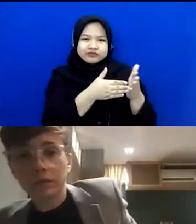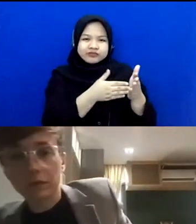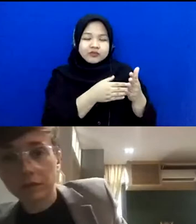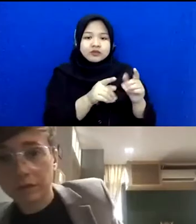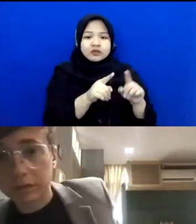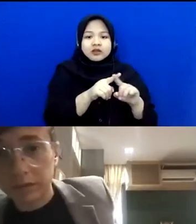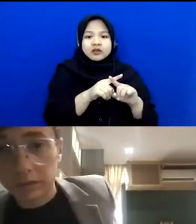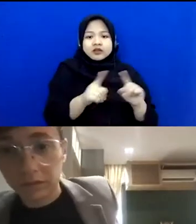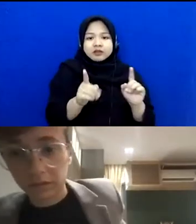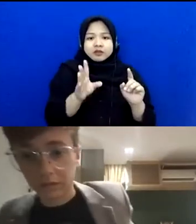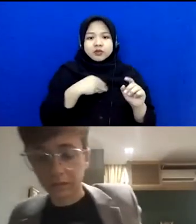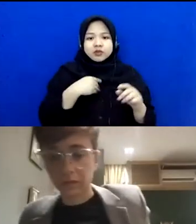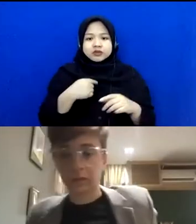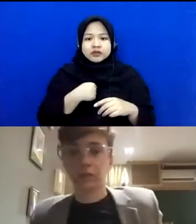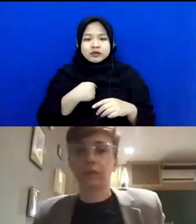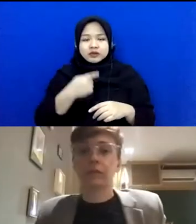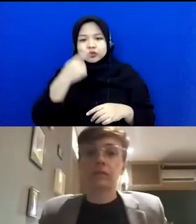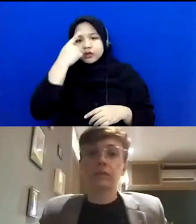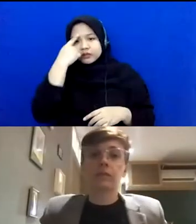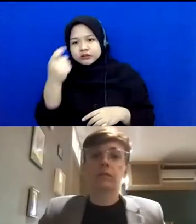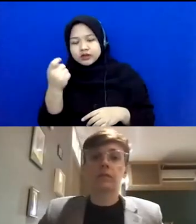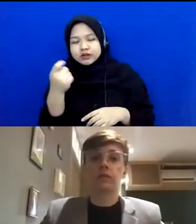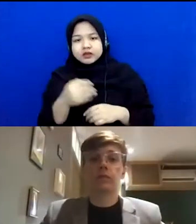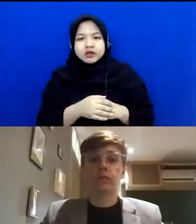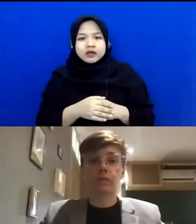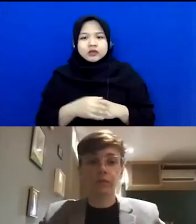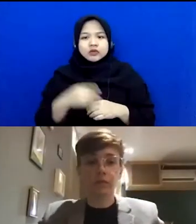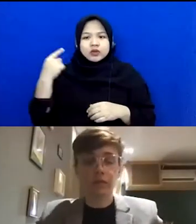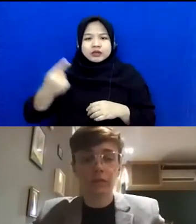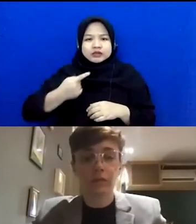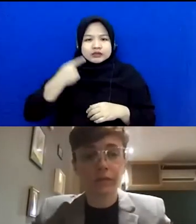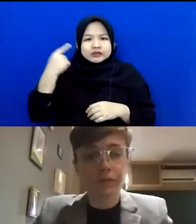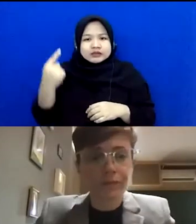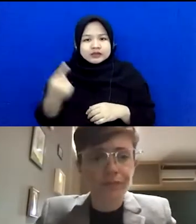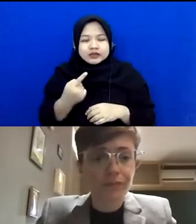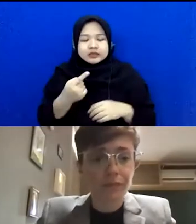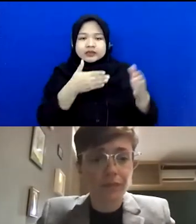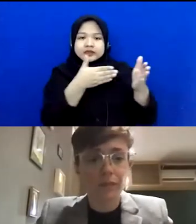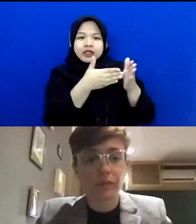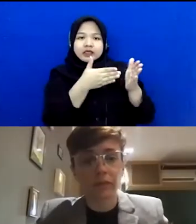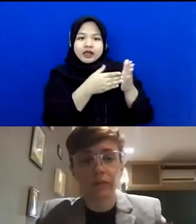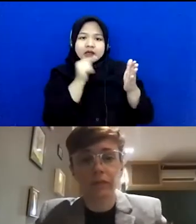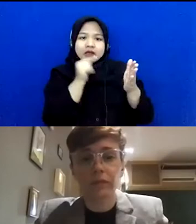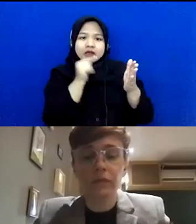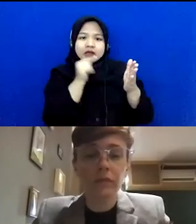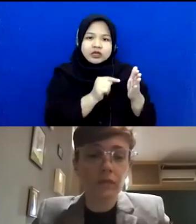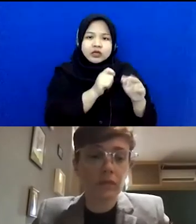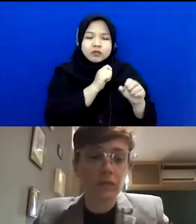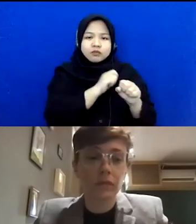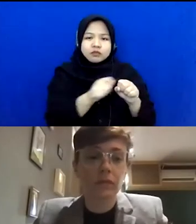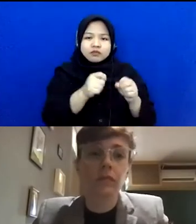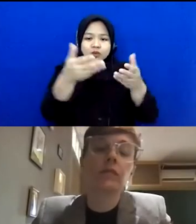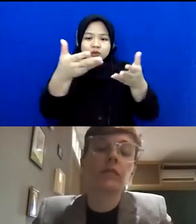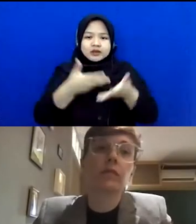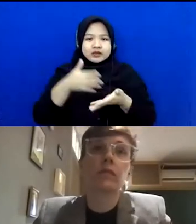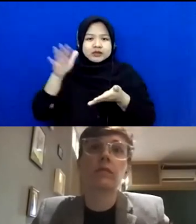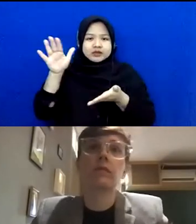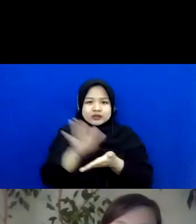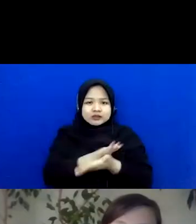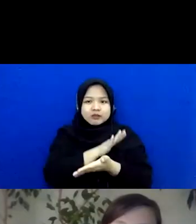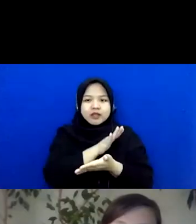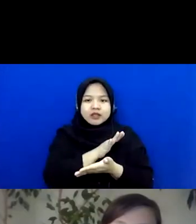entrepreneur myself, I also believe that very often these challenges bring about opportunities for